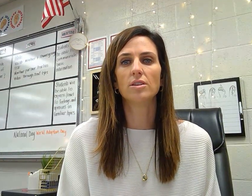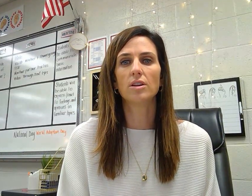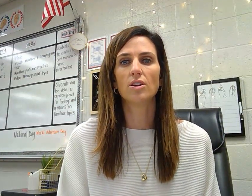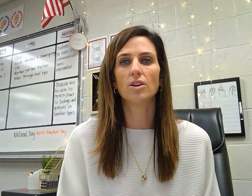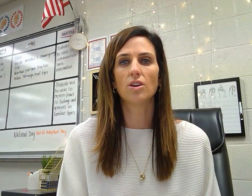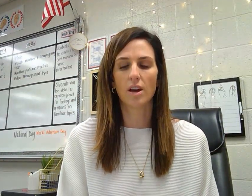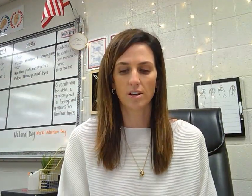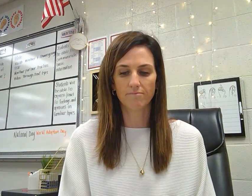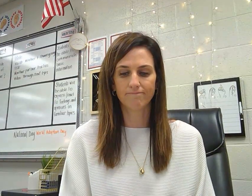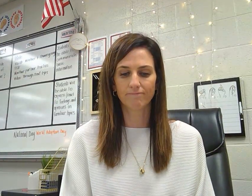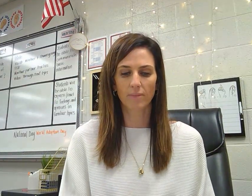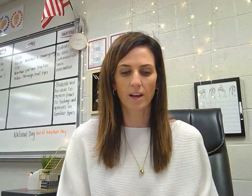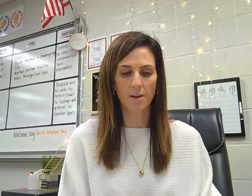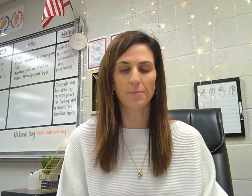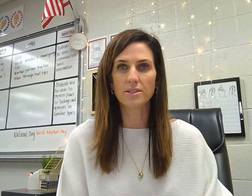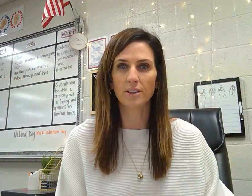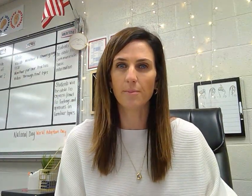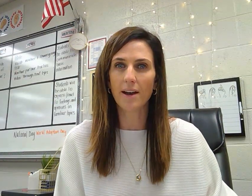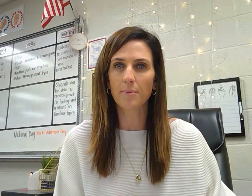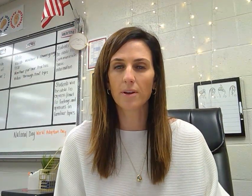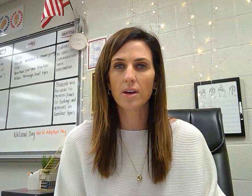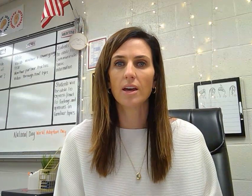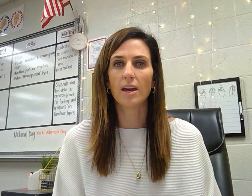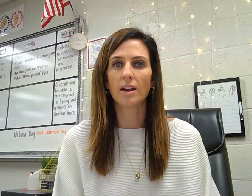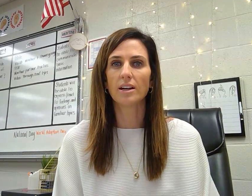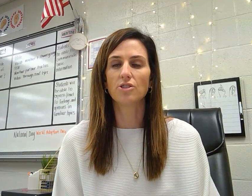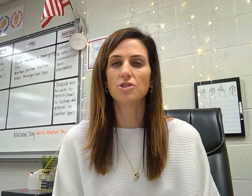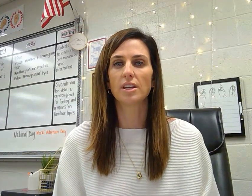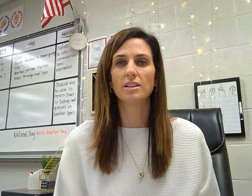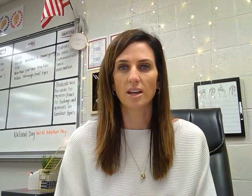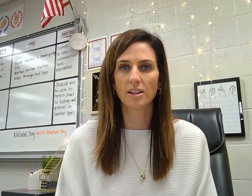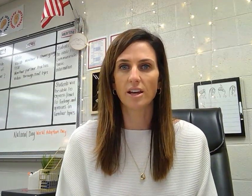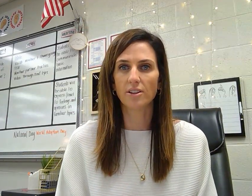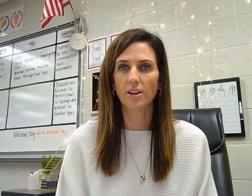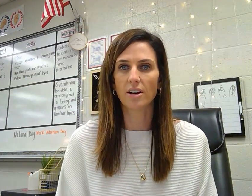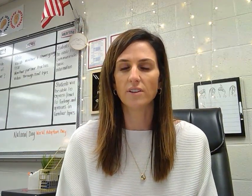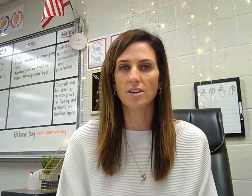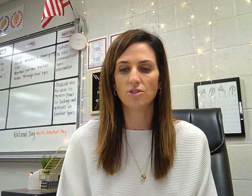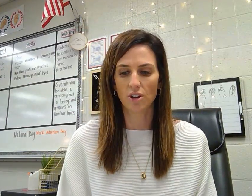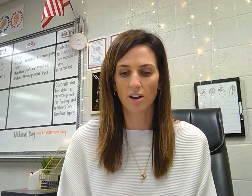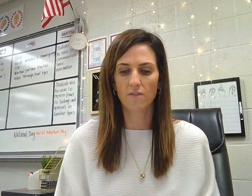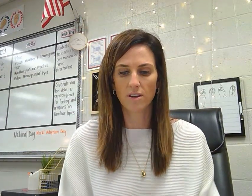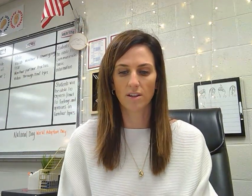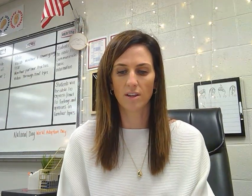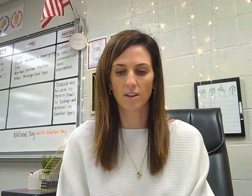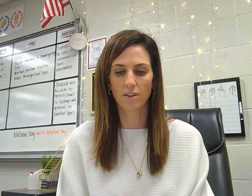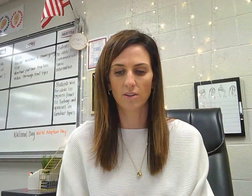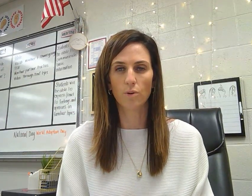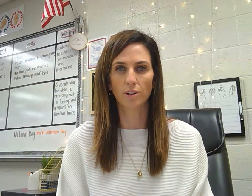Imagine a compass on a map, and you're just going to take the letter of each of the